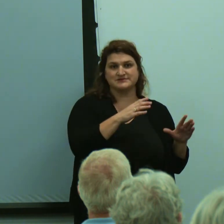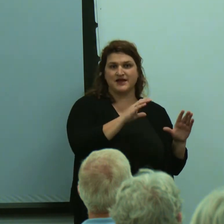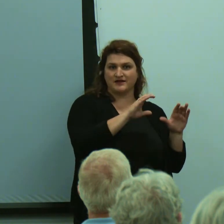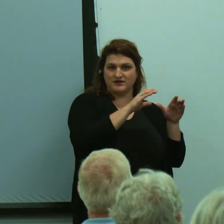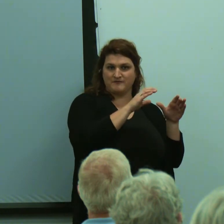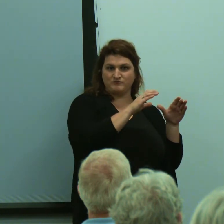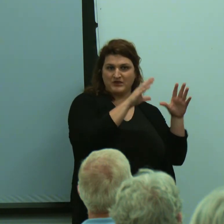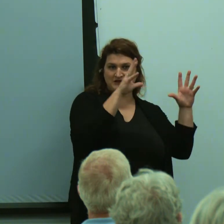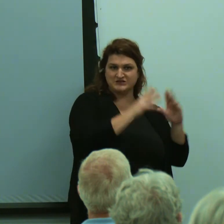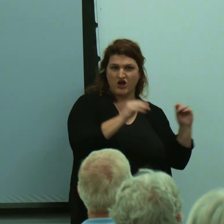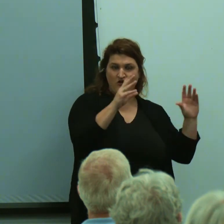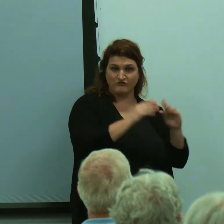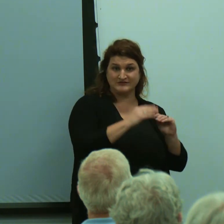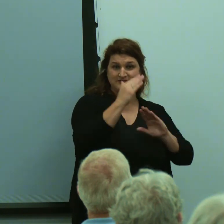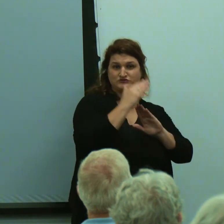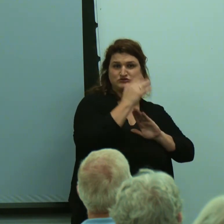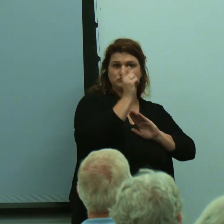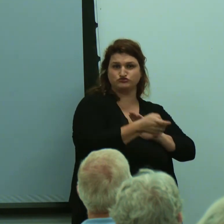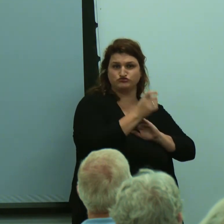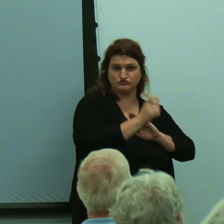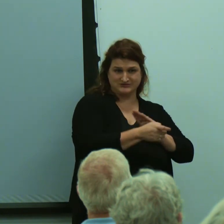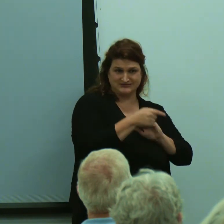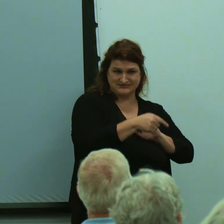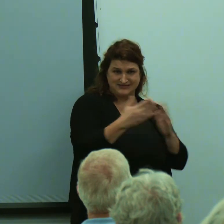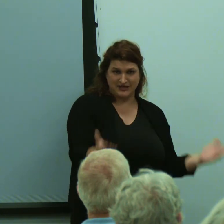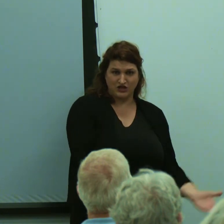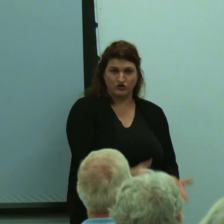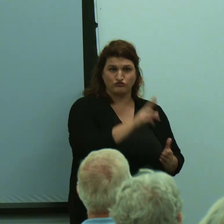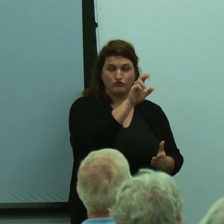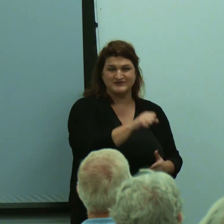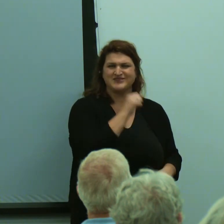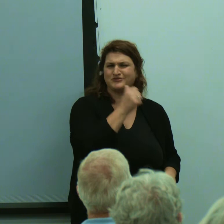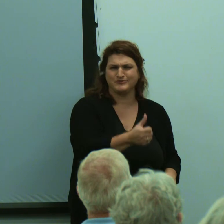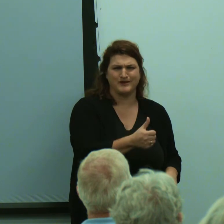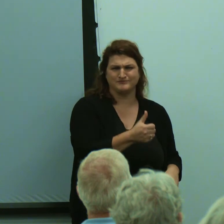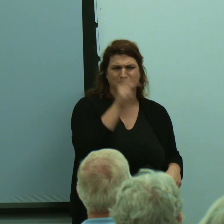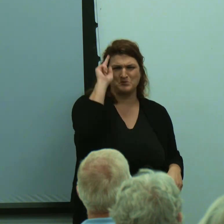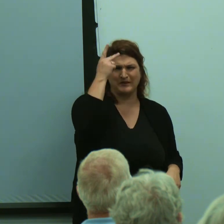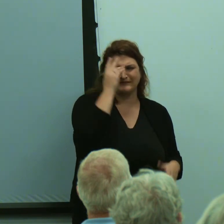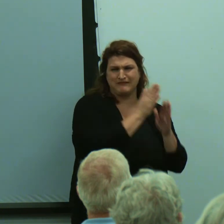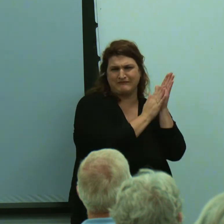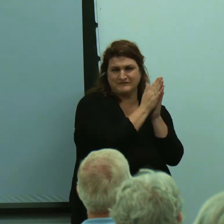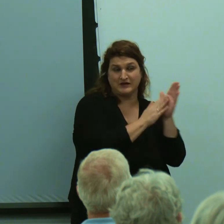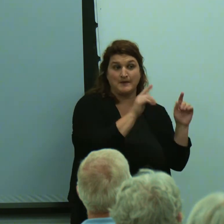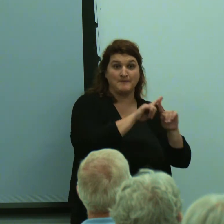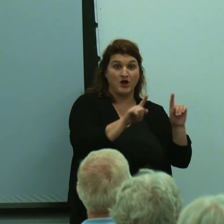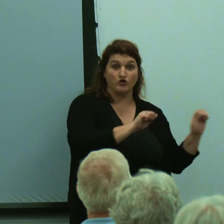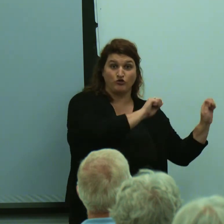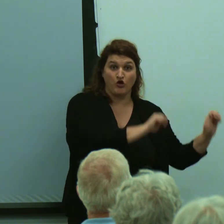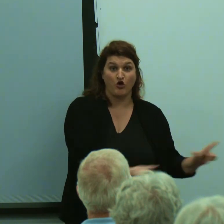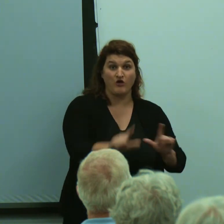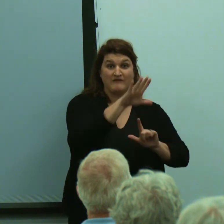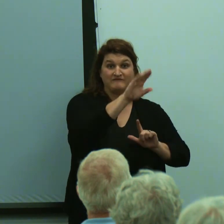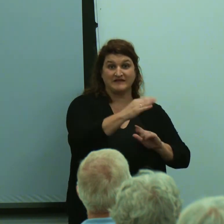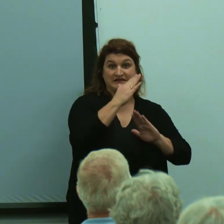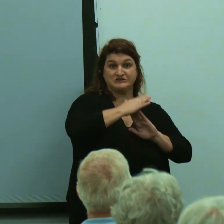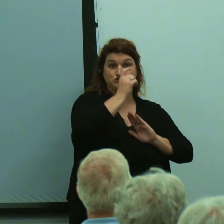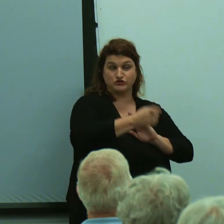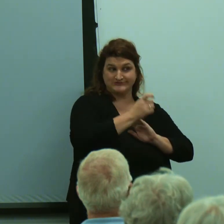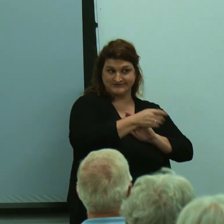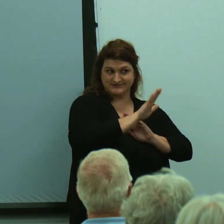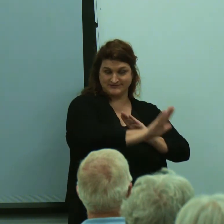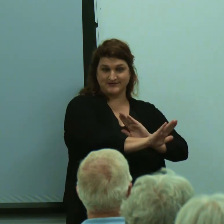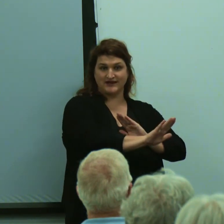not political activists by any means, but in a rare move, all 50 chief justices in